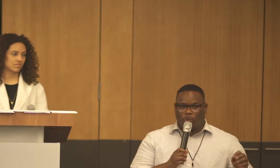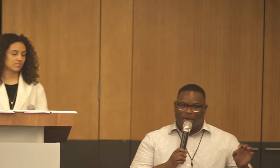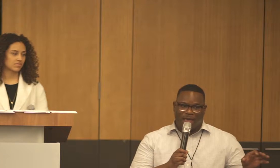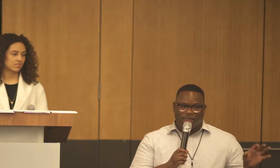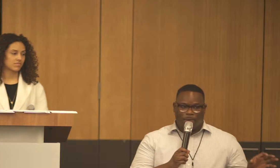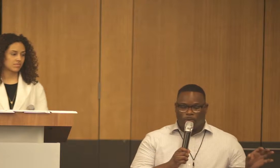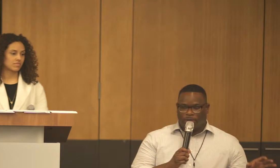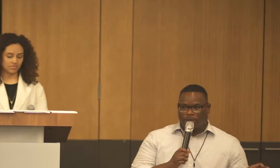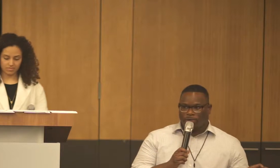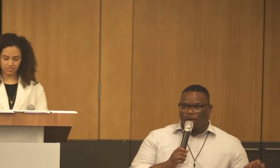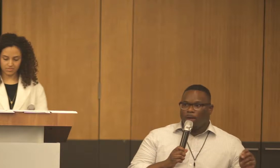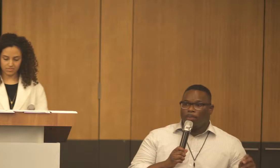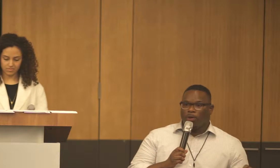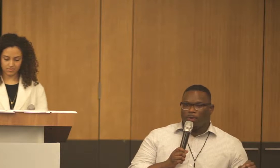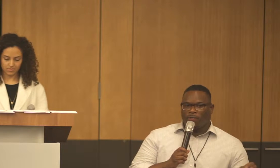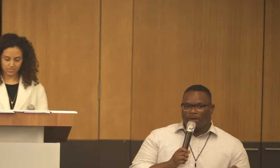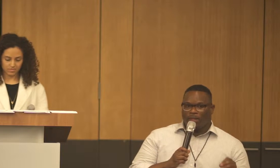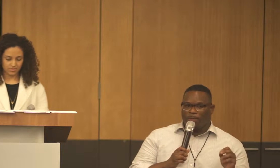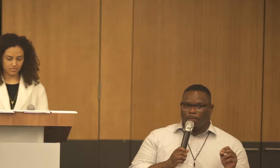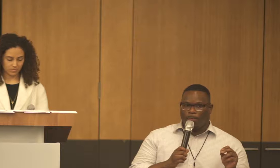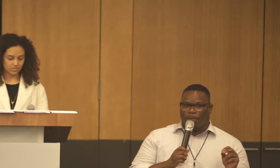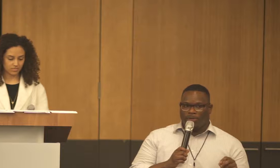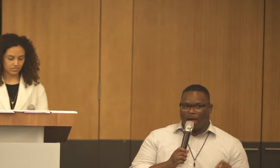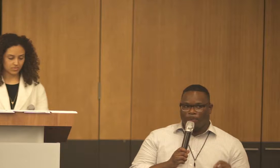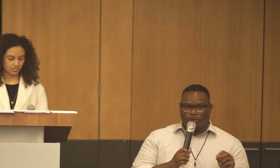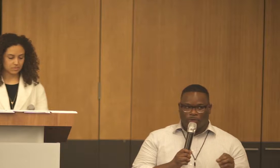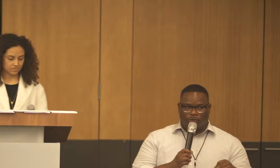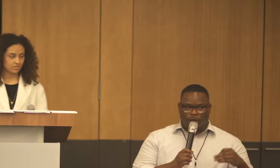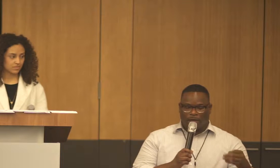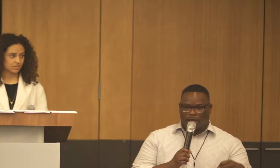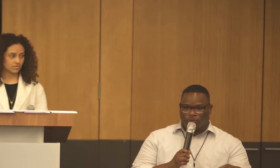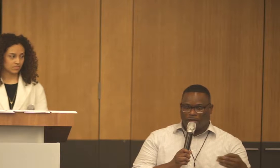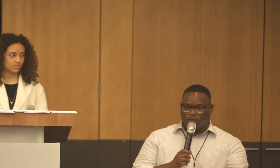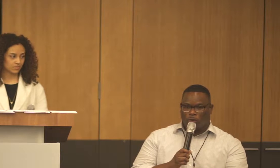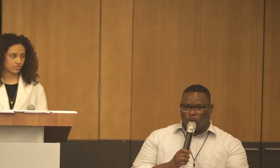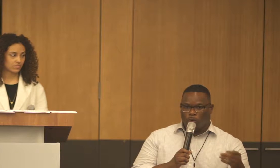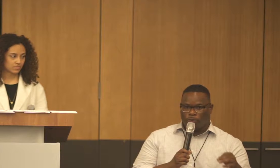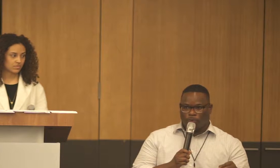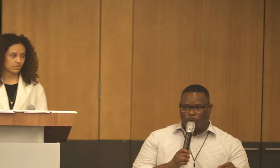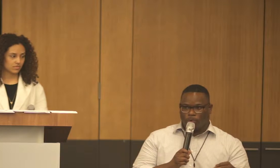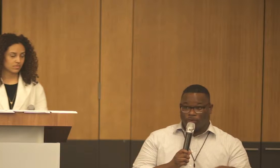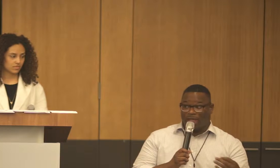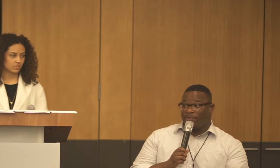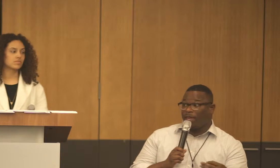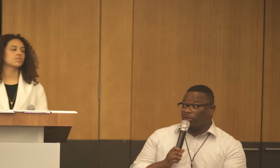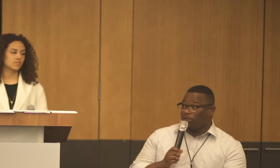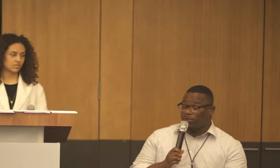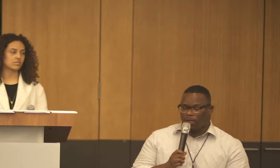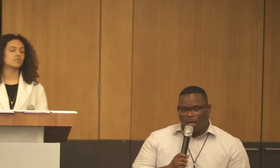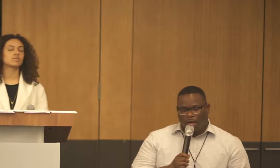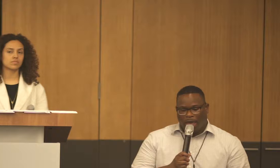also, so we had that with us, but we were finding the best opportunities for entry into Google were through sort of